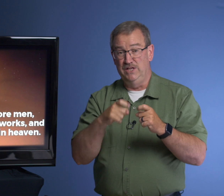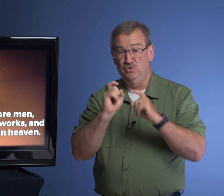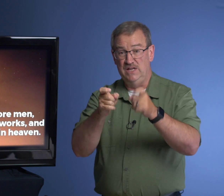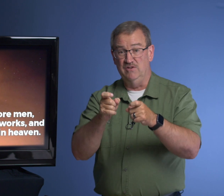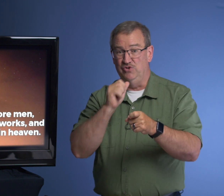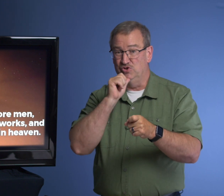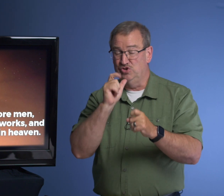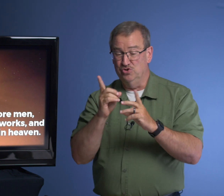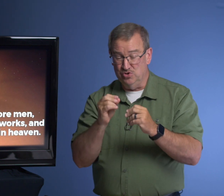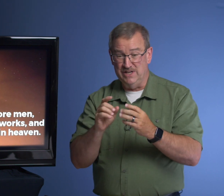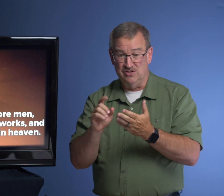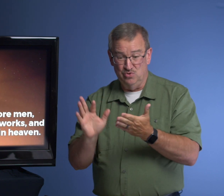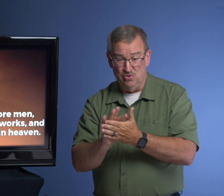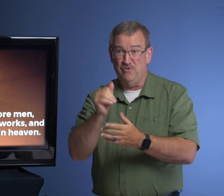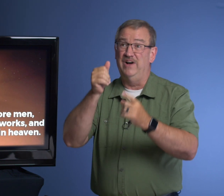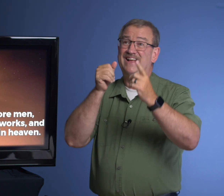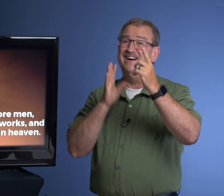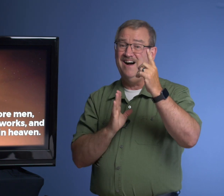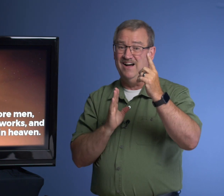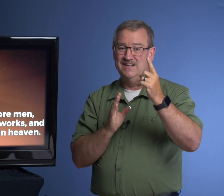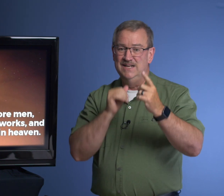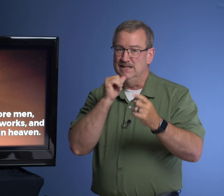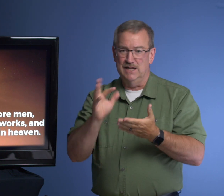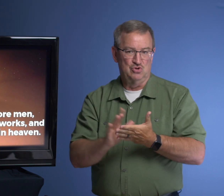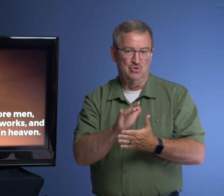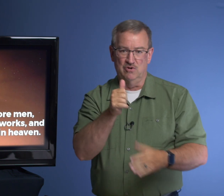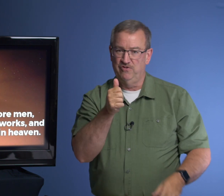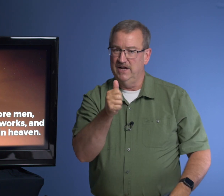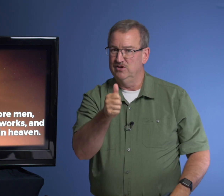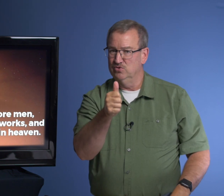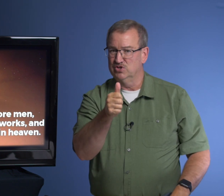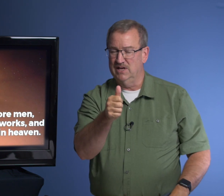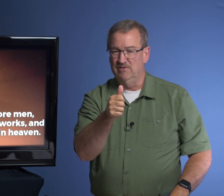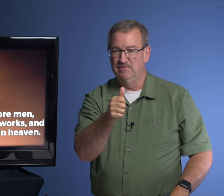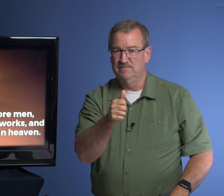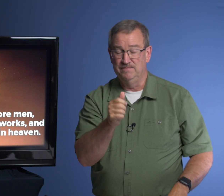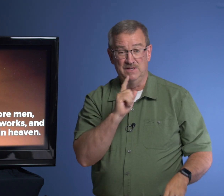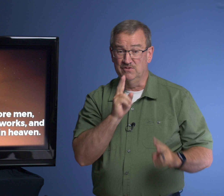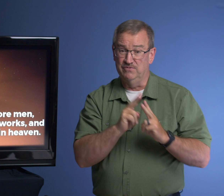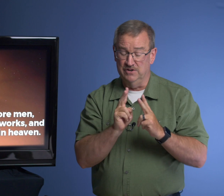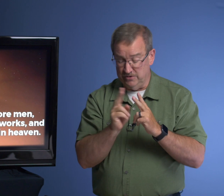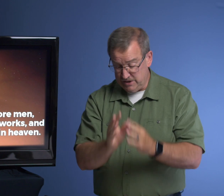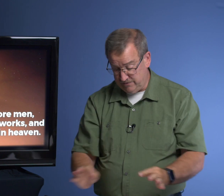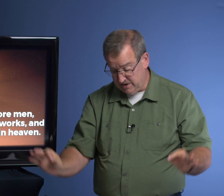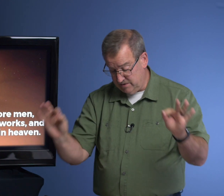you give, you're doing it to glorify God, not to glorify yourself. That's very, very, very